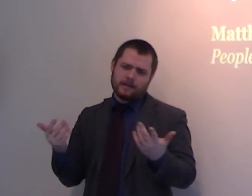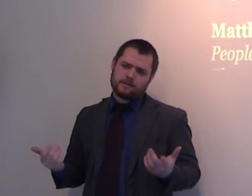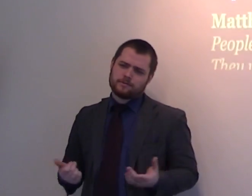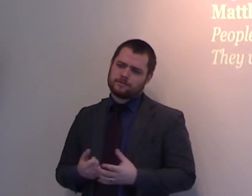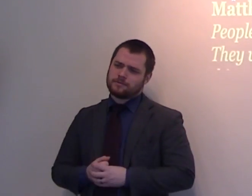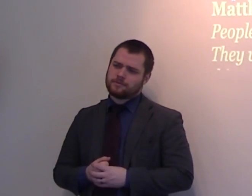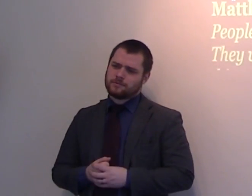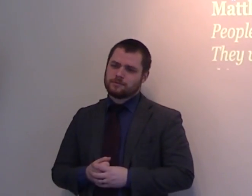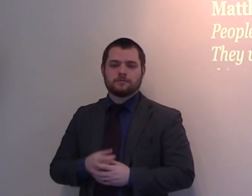Matthew chapter